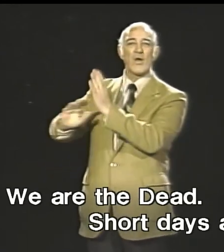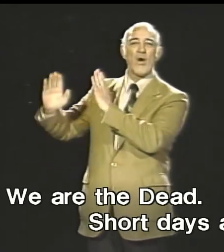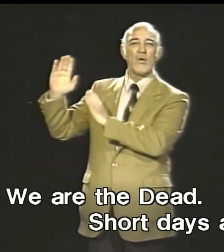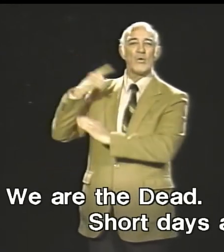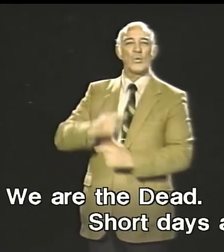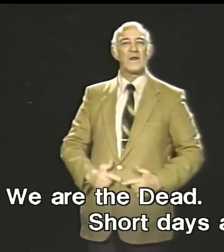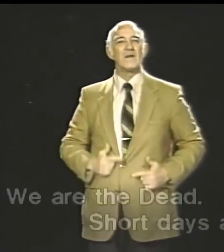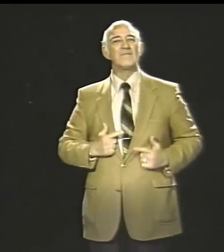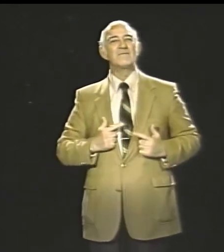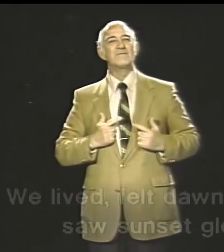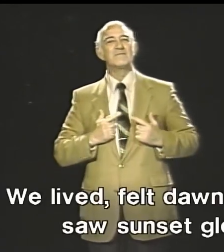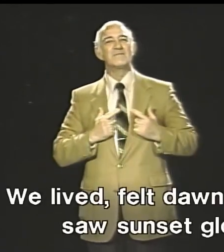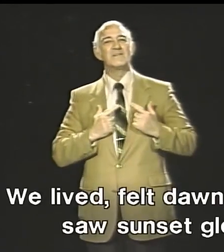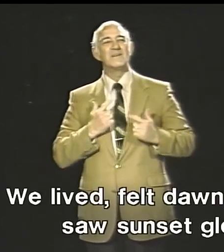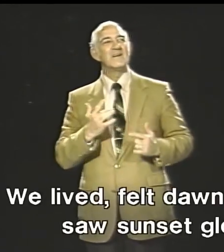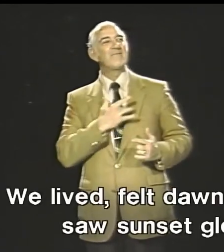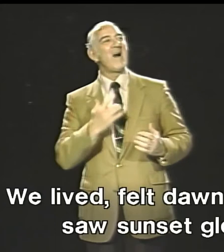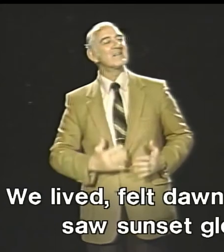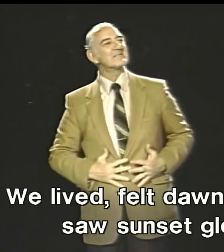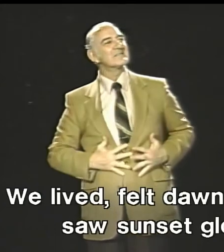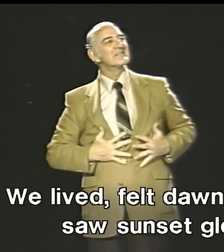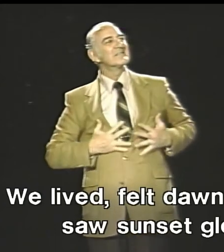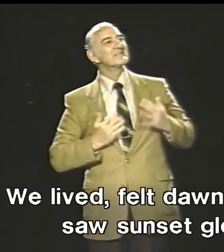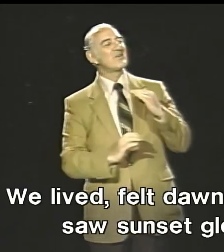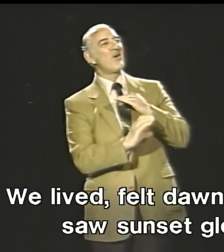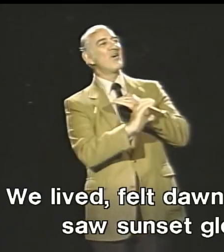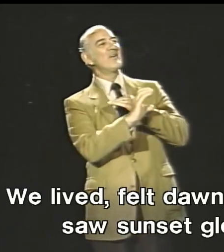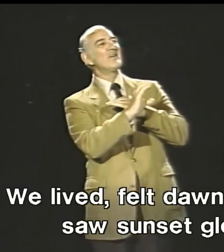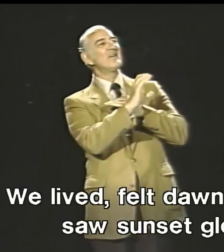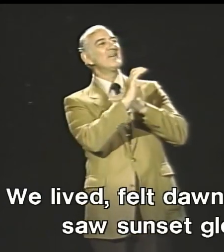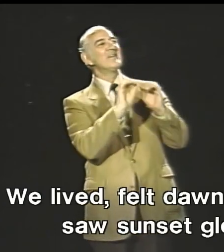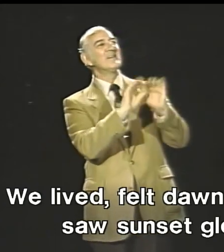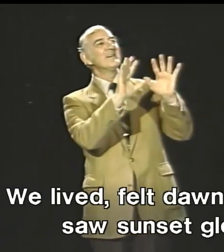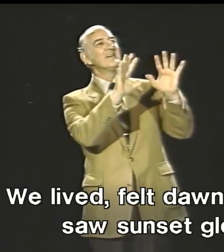Short days ago, we lived, felt dawn,